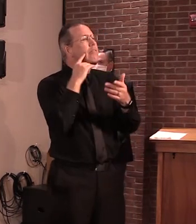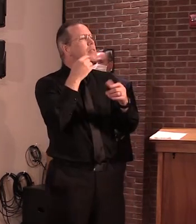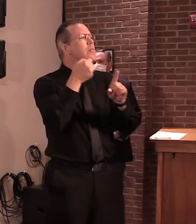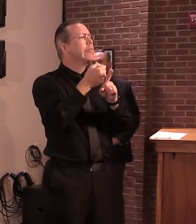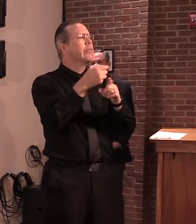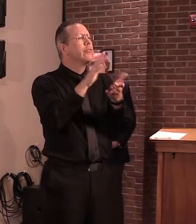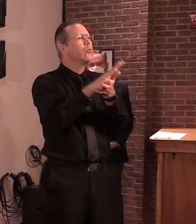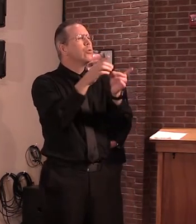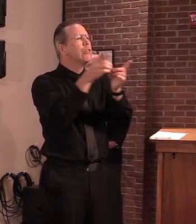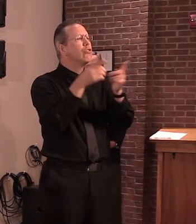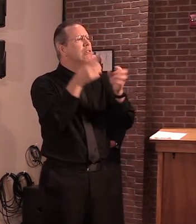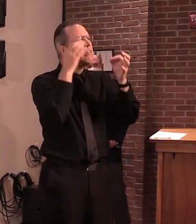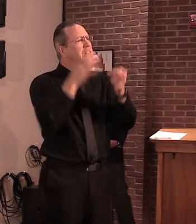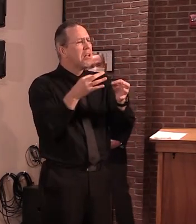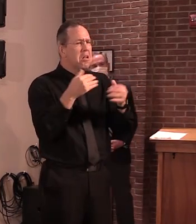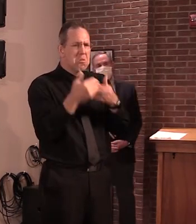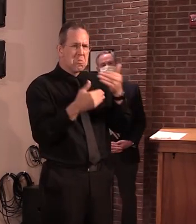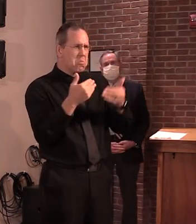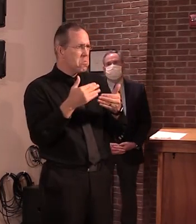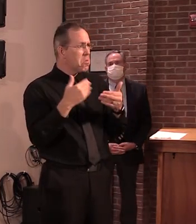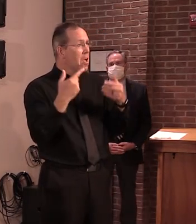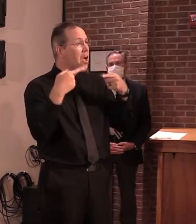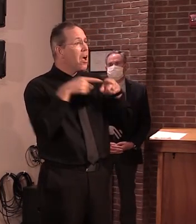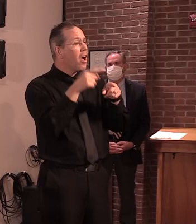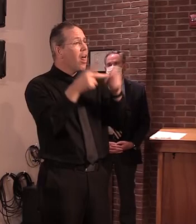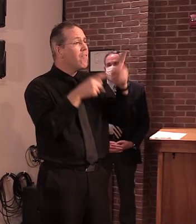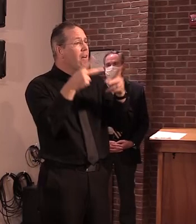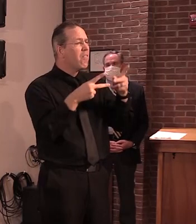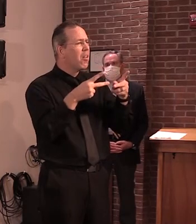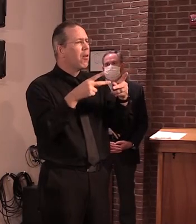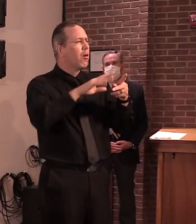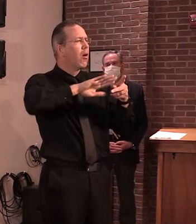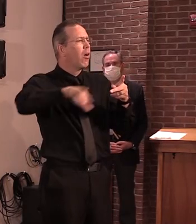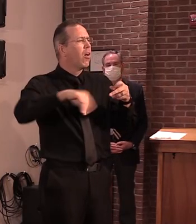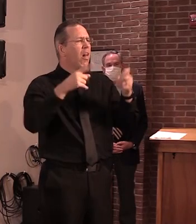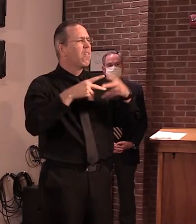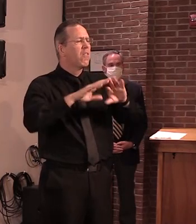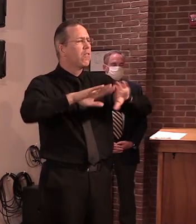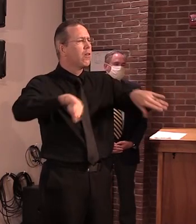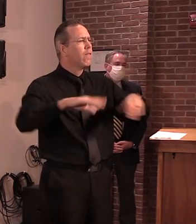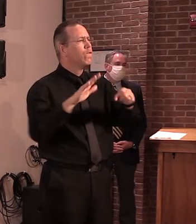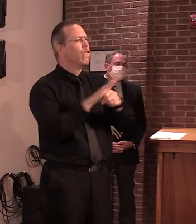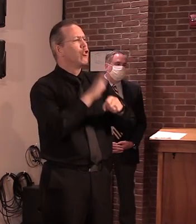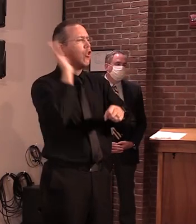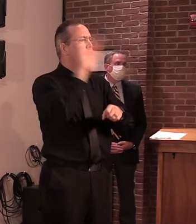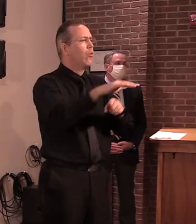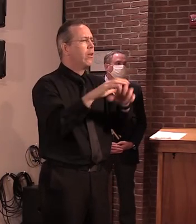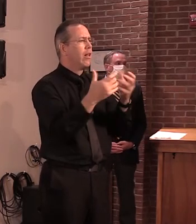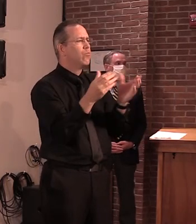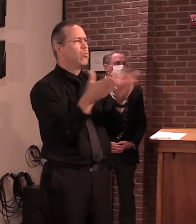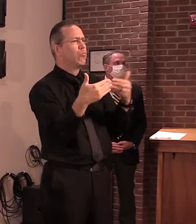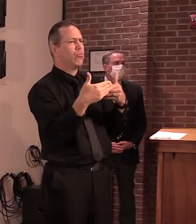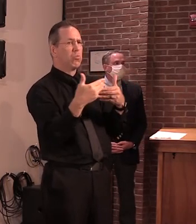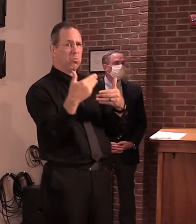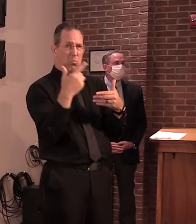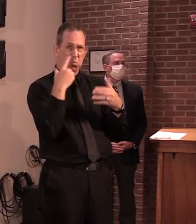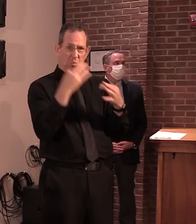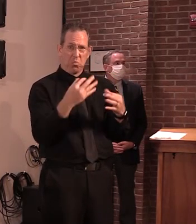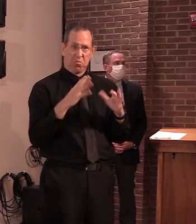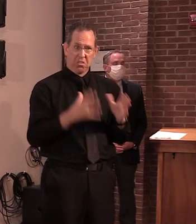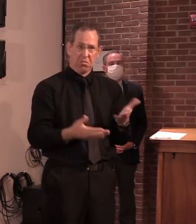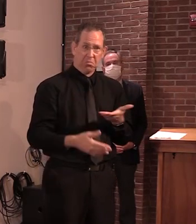districts themselves. The more we prove ourselves, the more confidence we have in the system. And if things go well, I would think that they